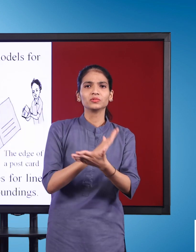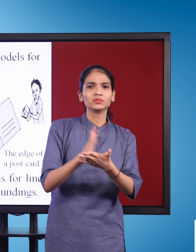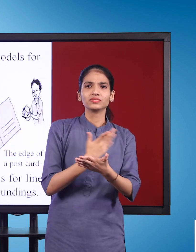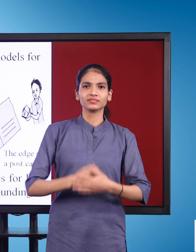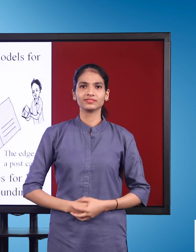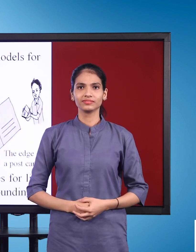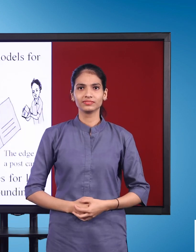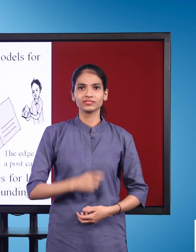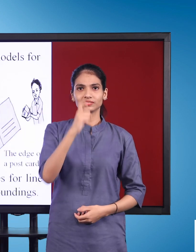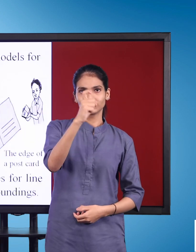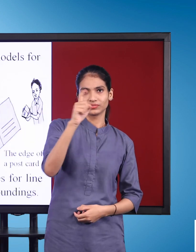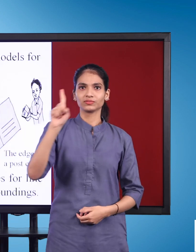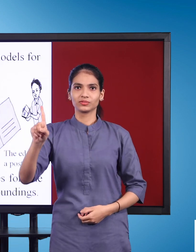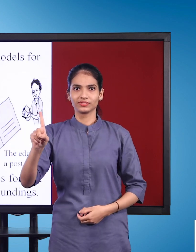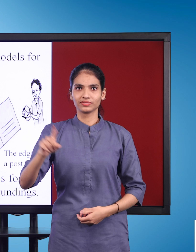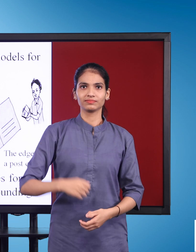Page 71.